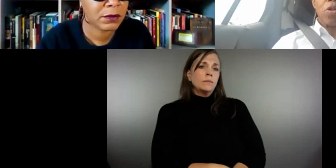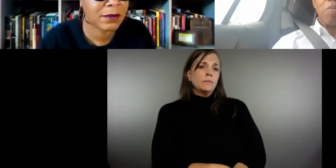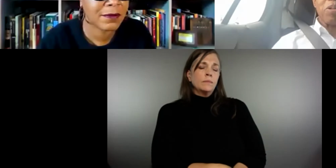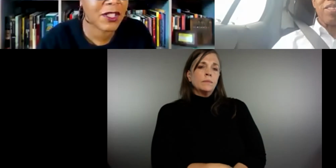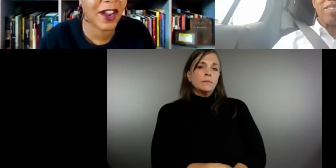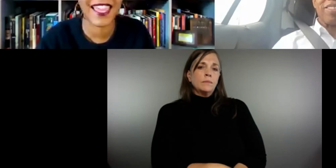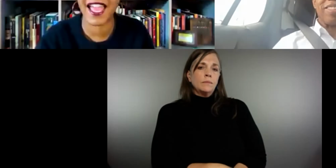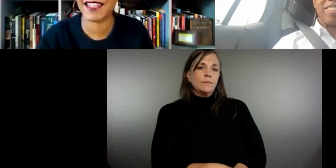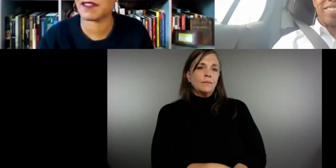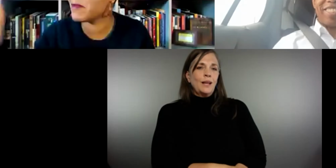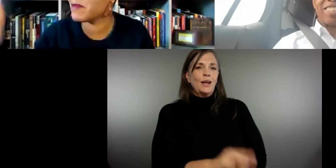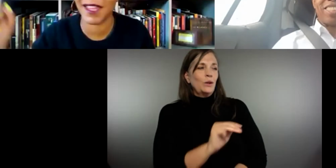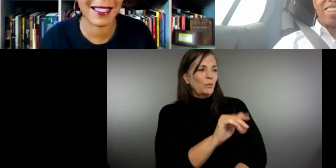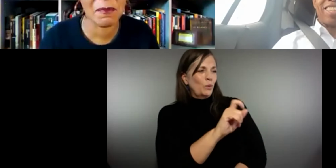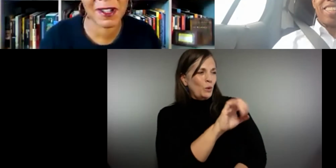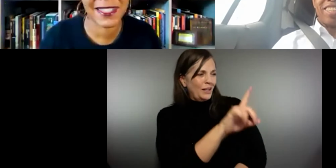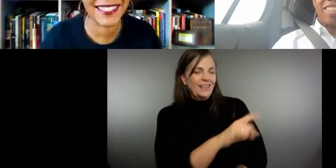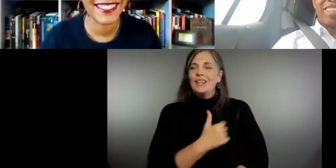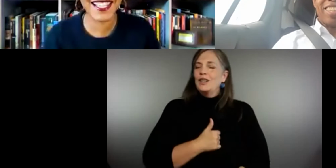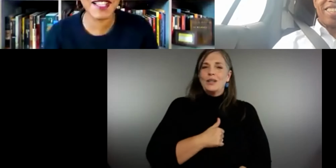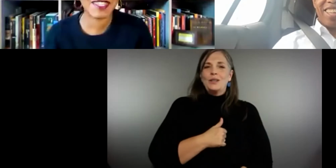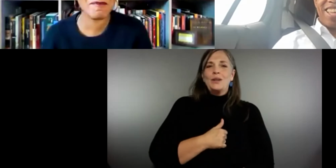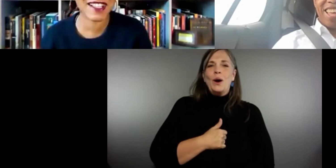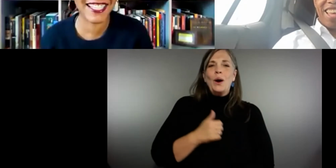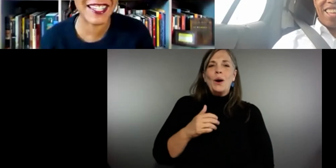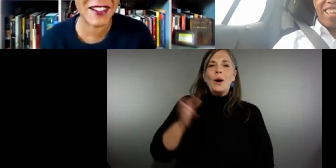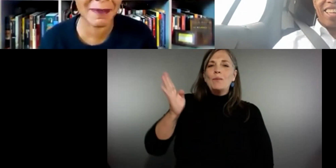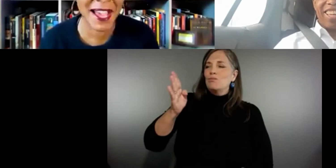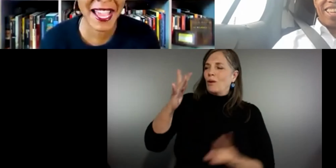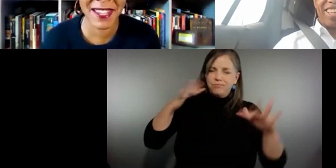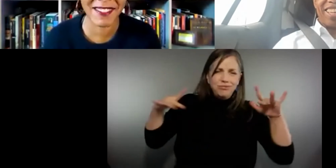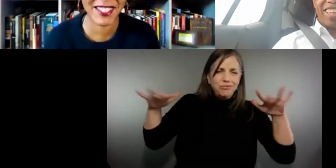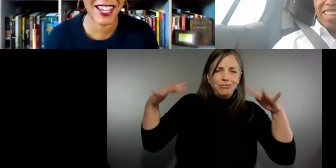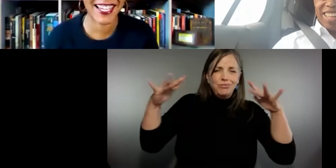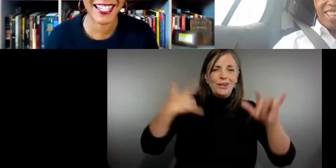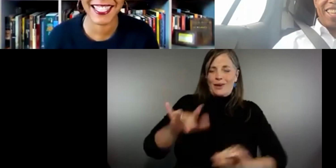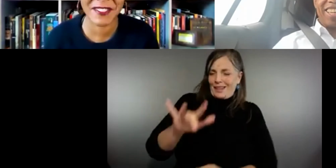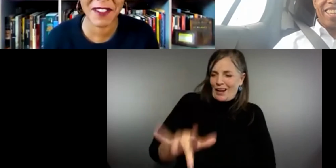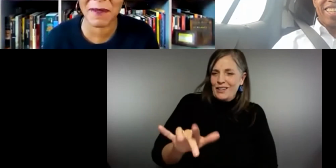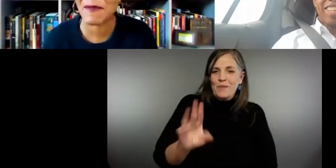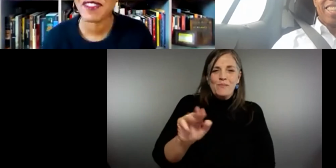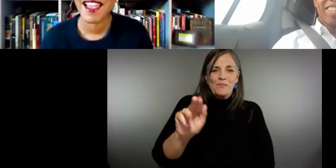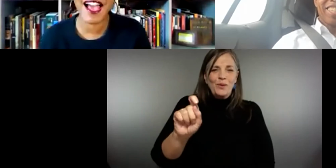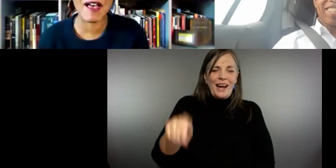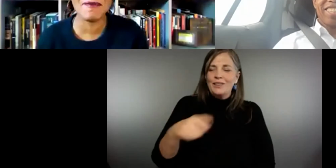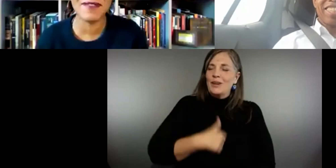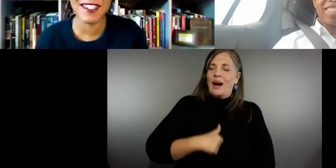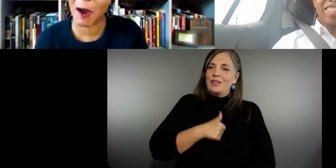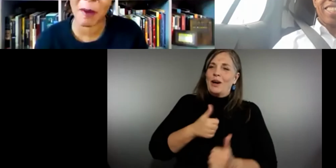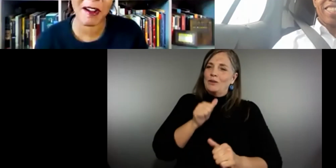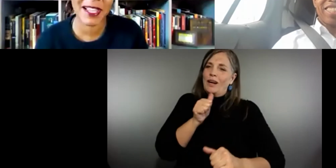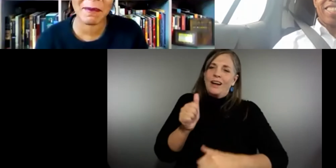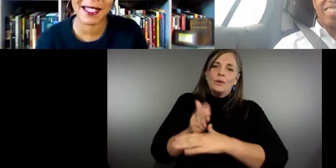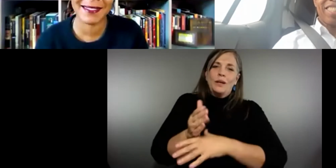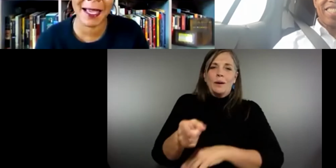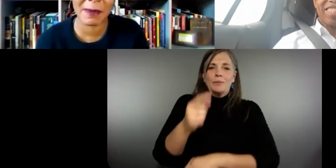your music sorry yeah i had to mute i had some brooklyn some noise behind me i was trying not to interrupt you um you